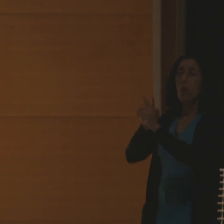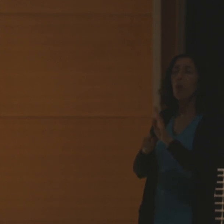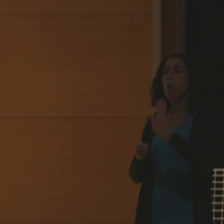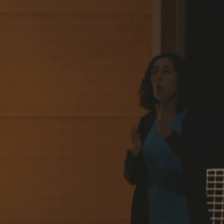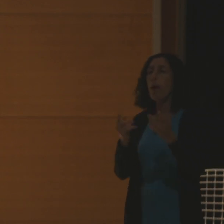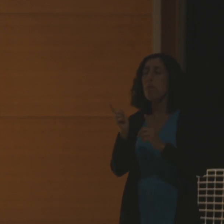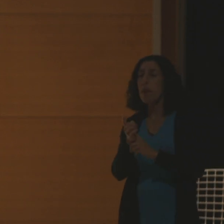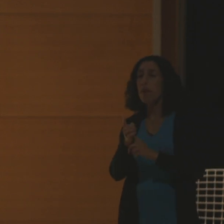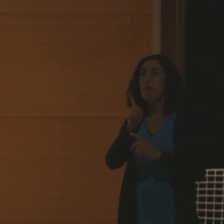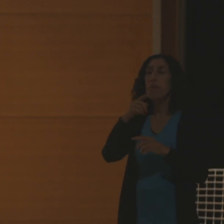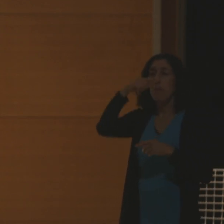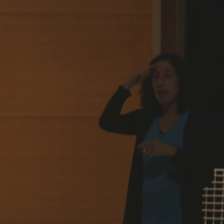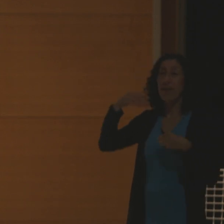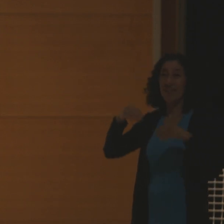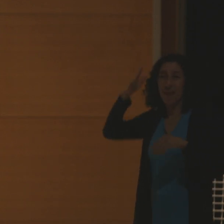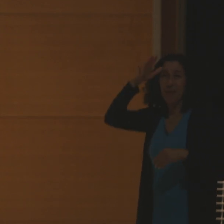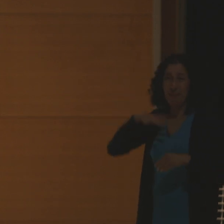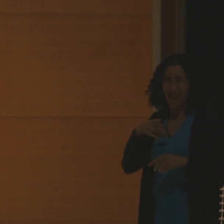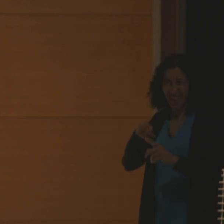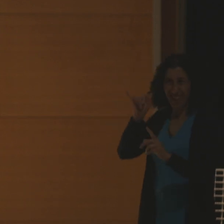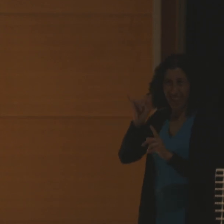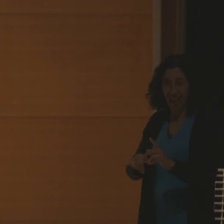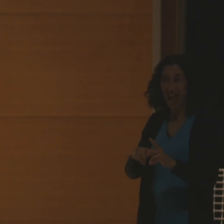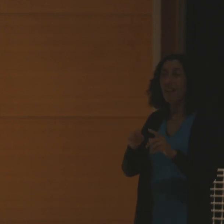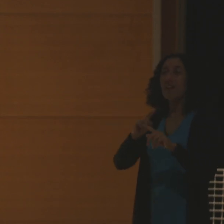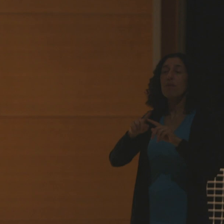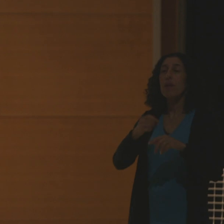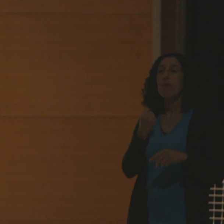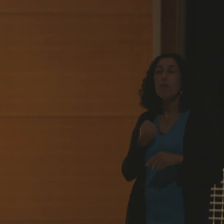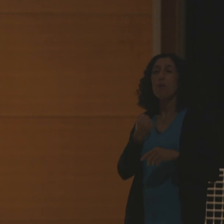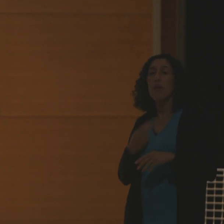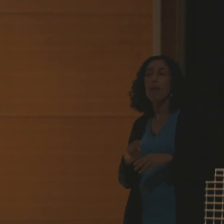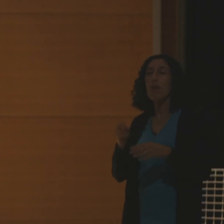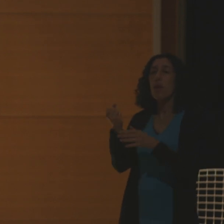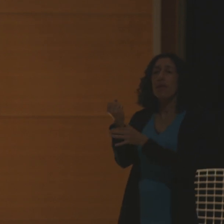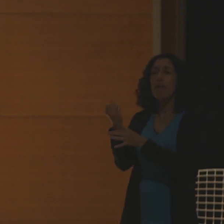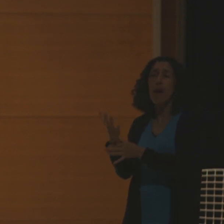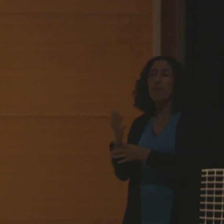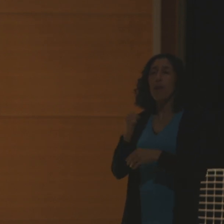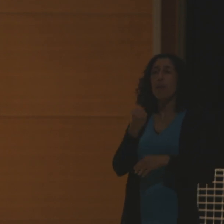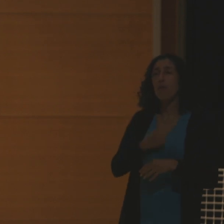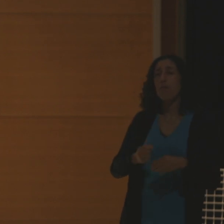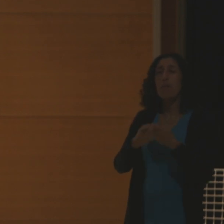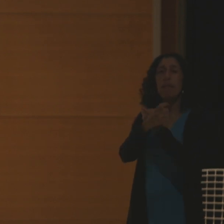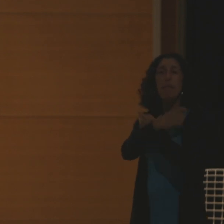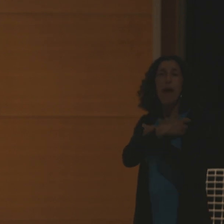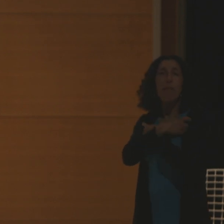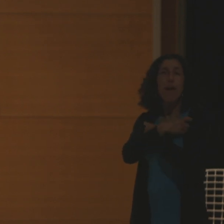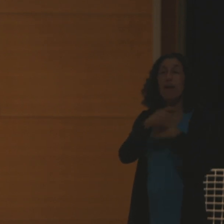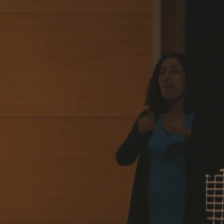like a black salesman on a mission. He's Superman, Spider-Man, Batman, and any other supernatural, paranormal, or otherwise